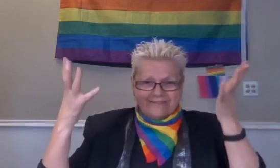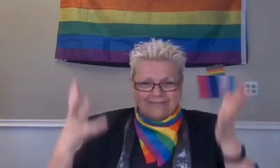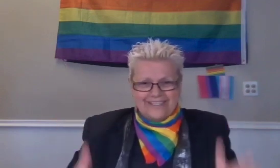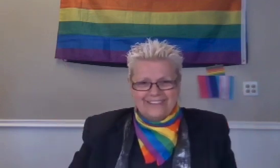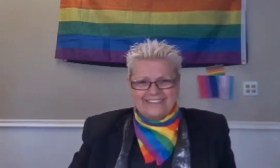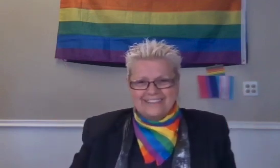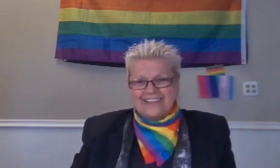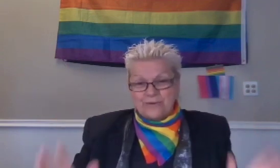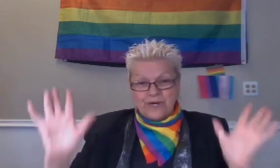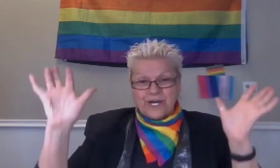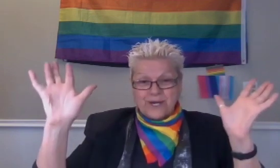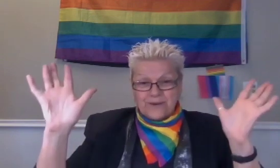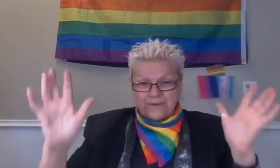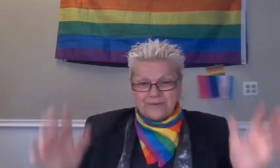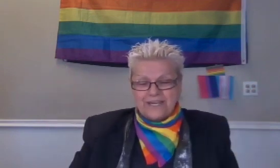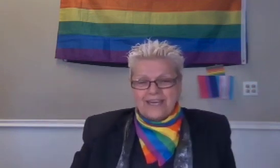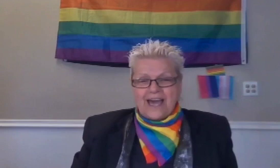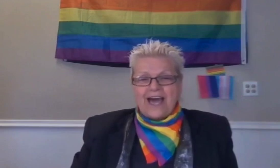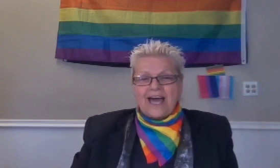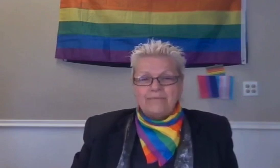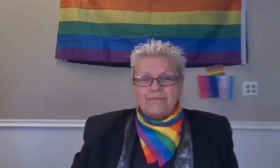won. Woohoo!